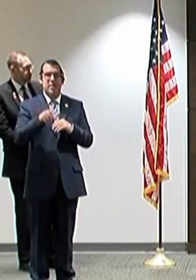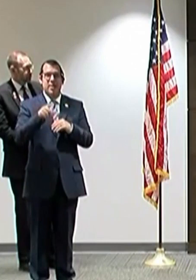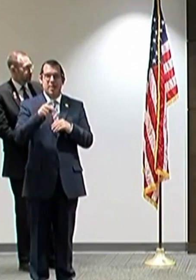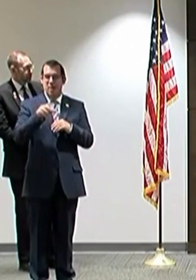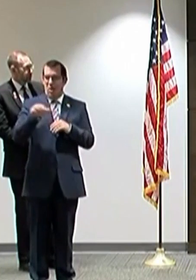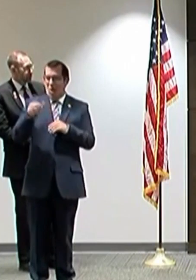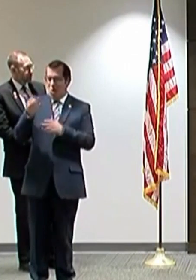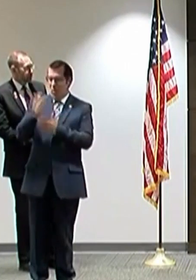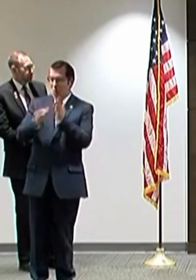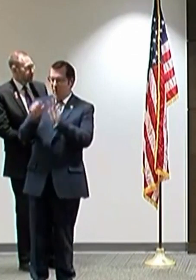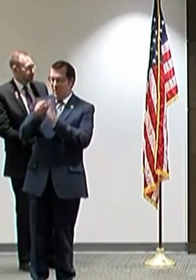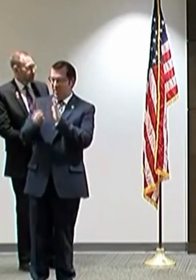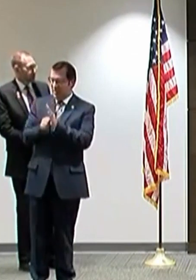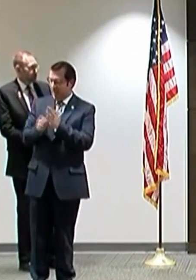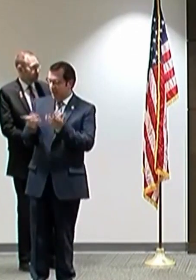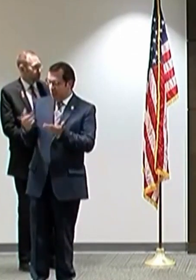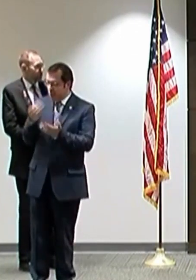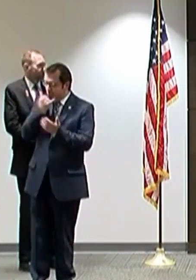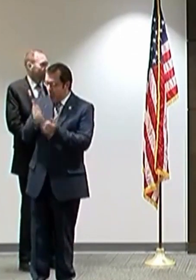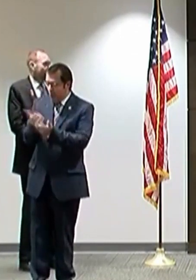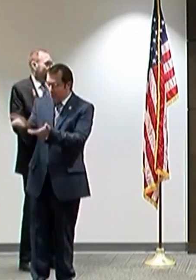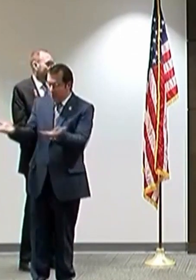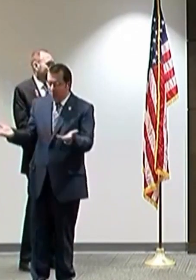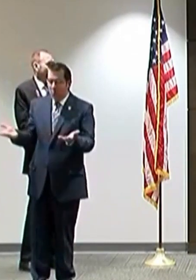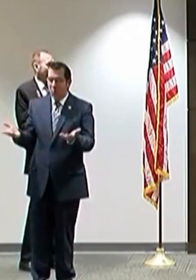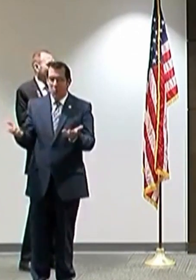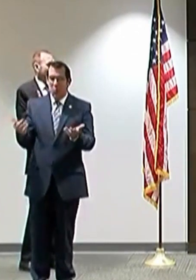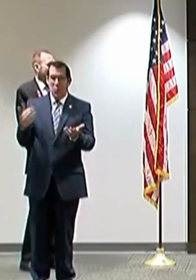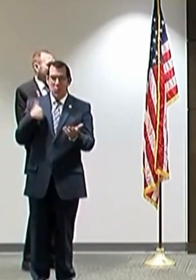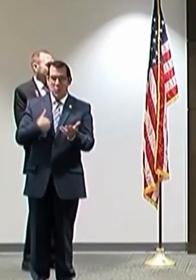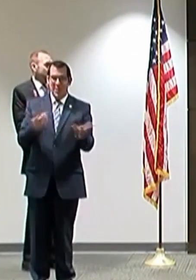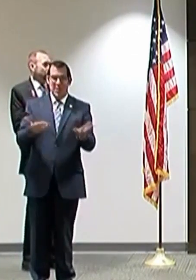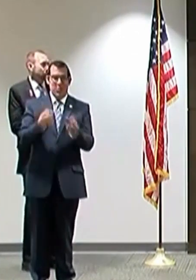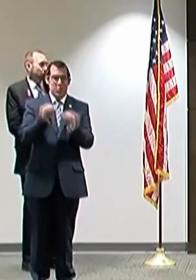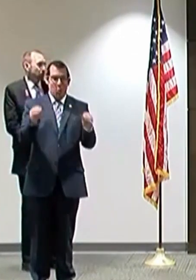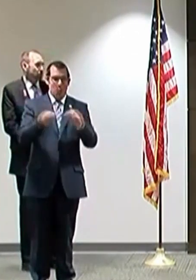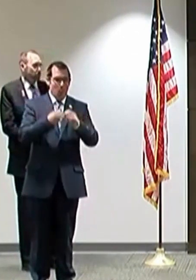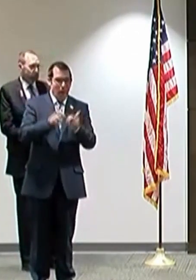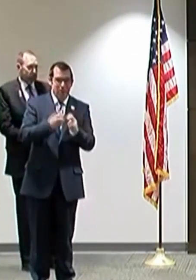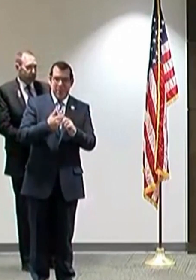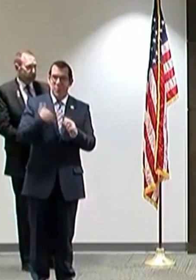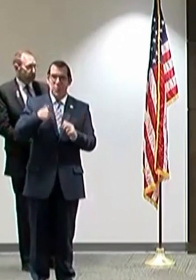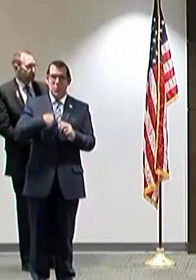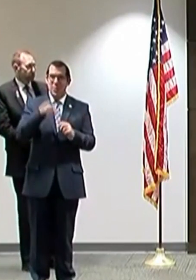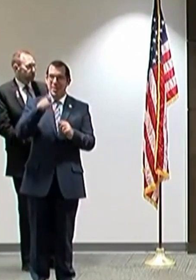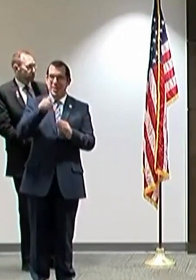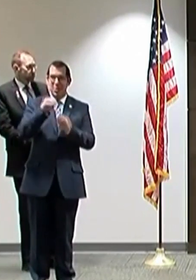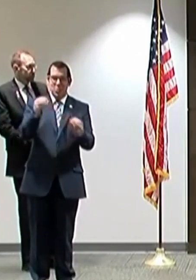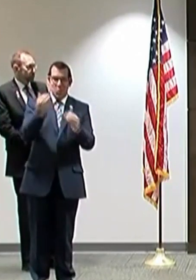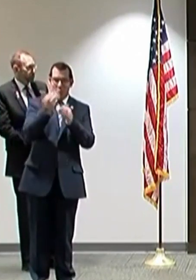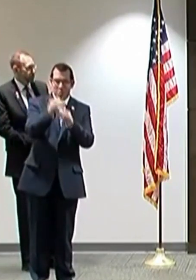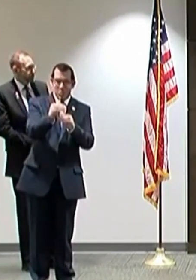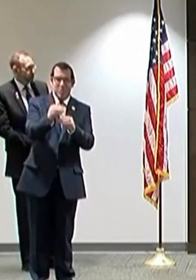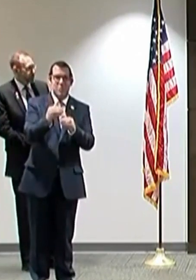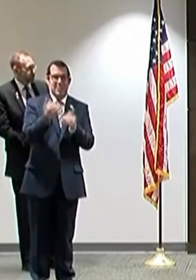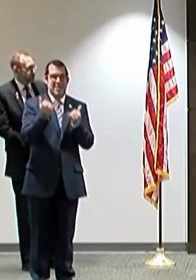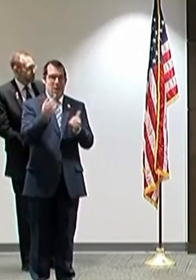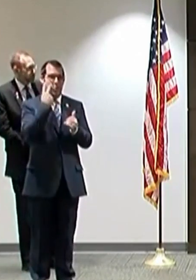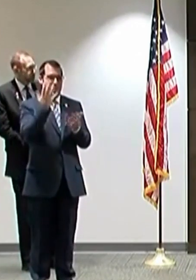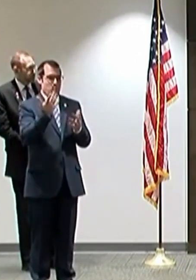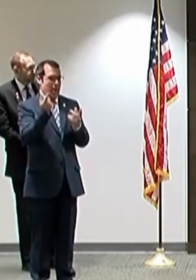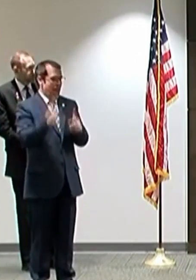and said, what's wrong with y'all? We don't have a problem up here. We don't need any restrictions, and you can see what's